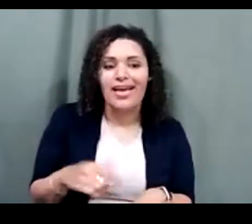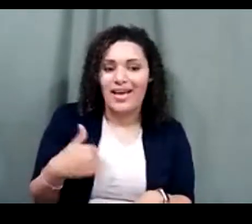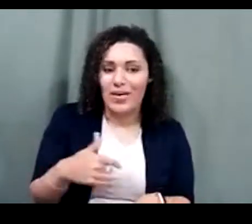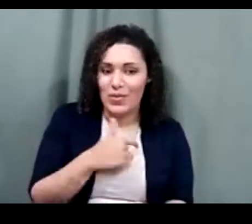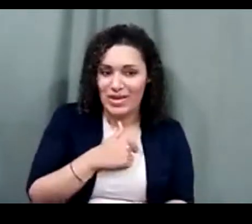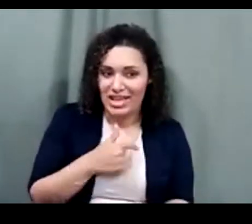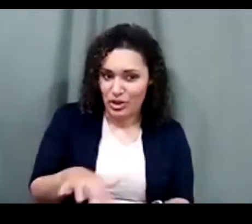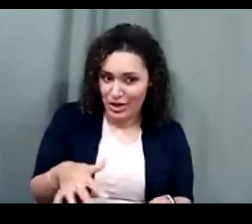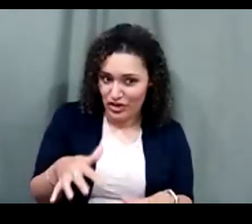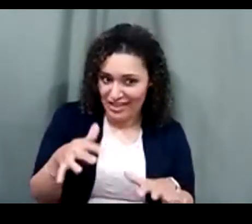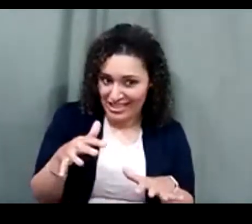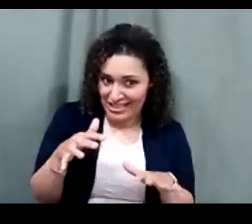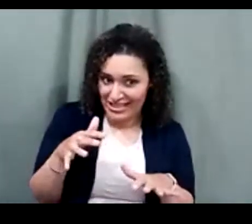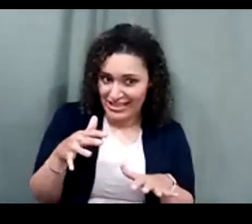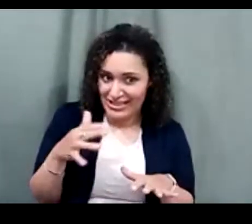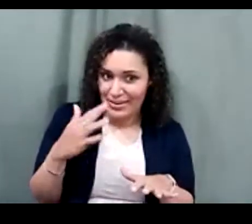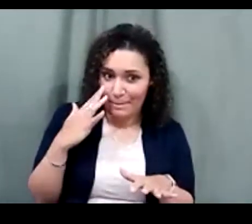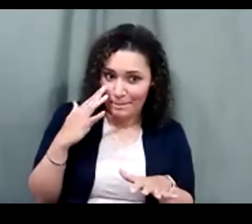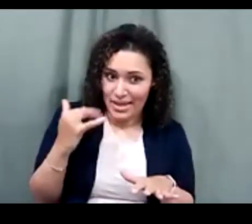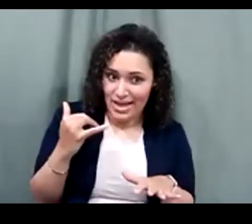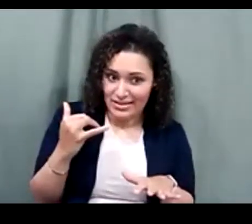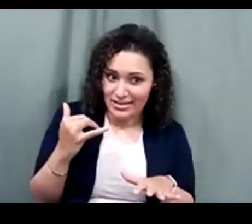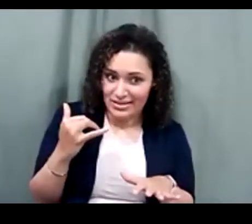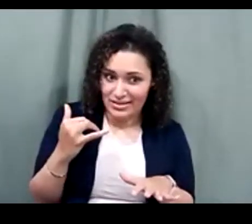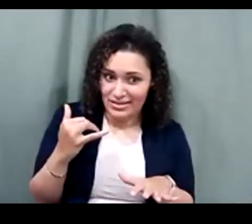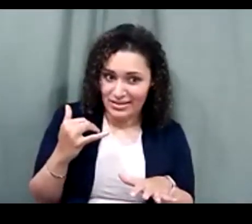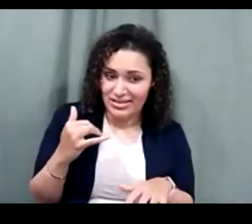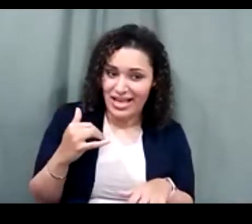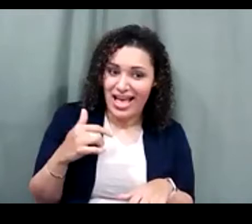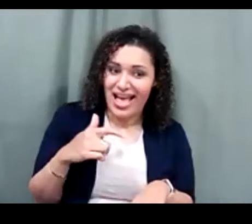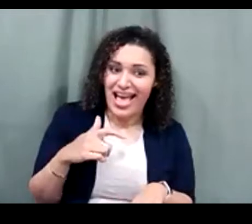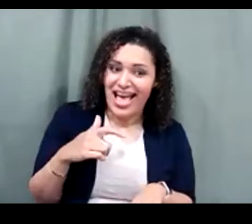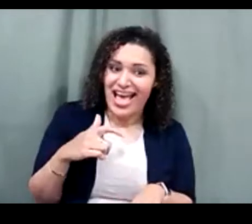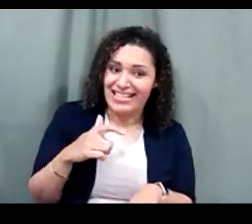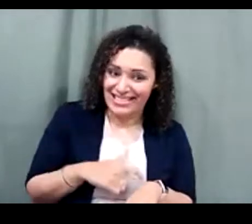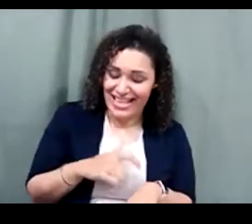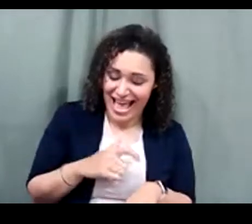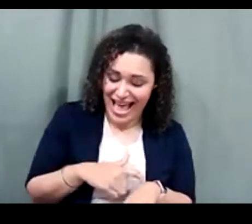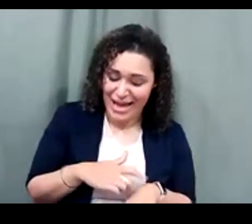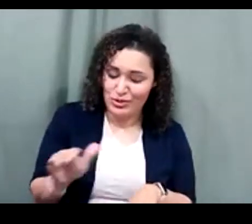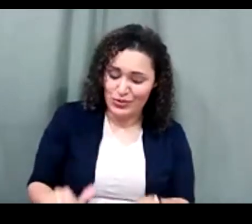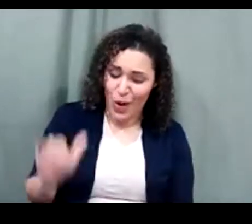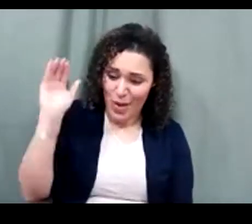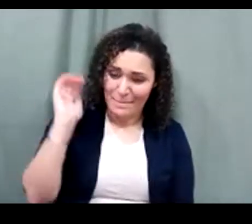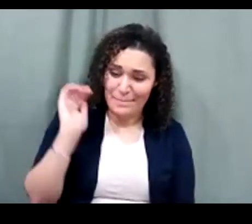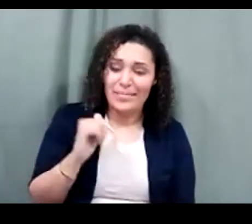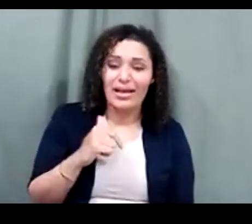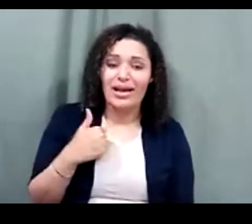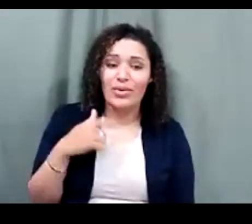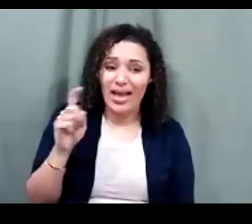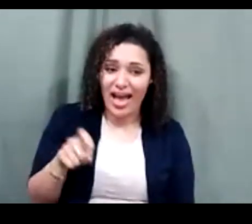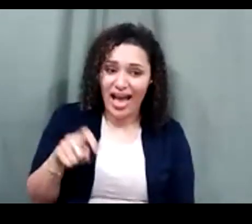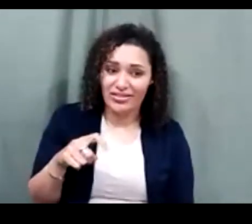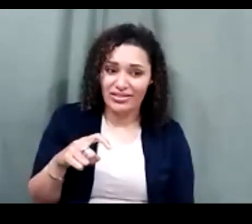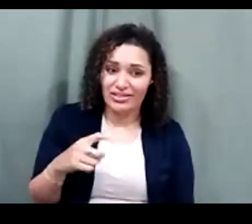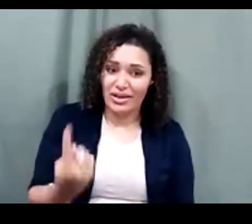little nervous because COVID. It's time to grow up here. We're going to have to do it all by ourselves.